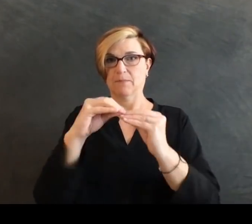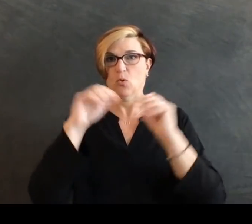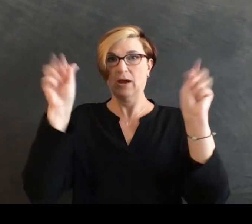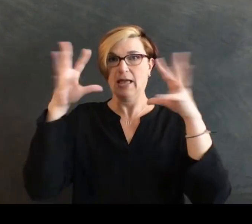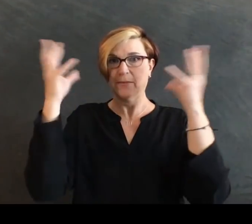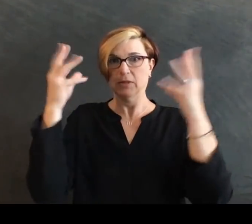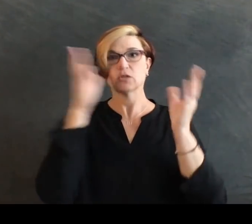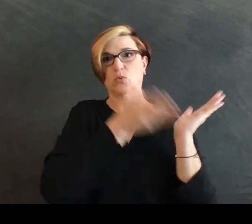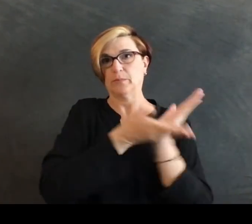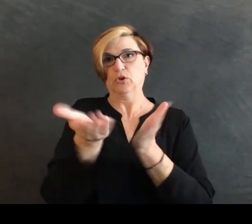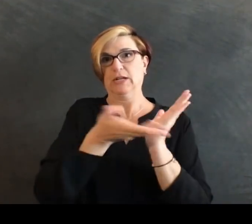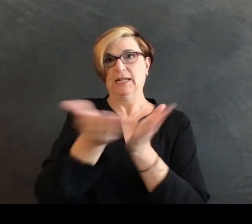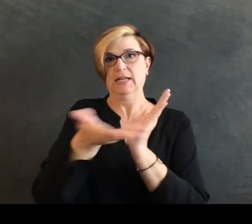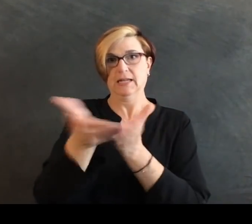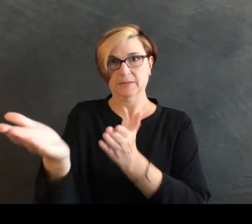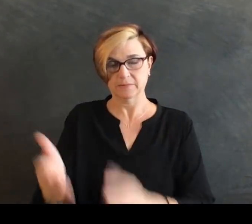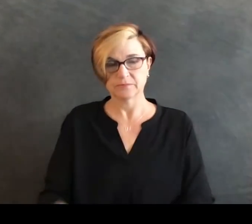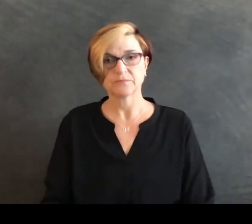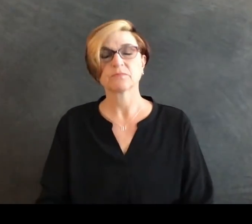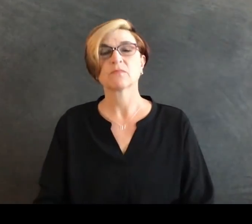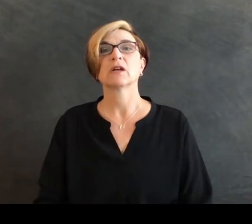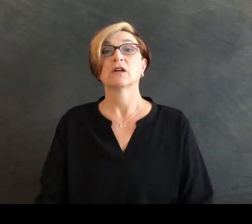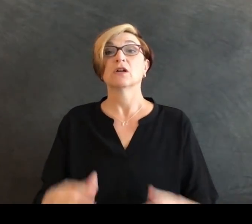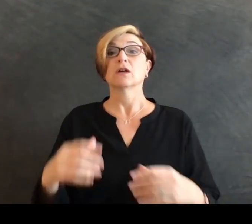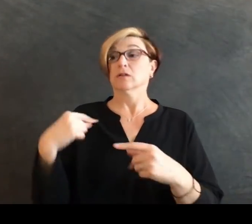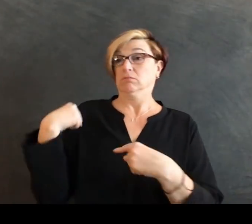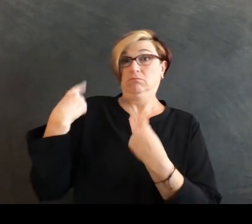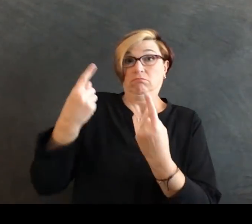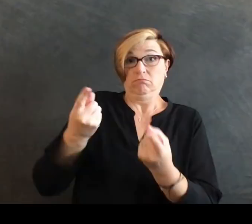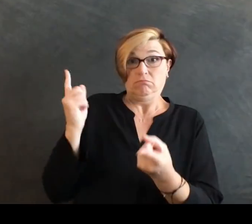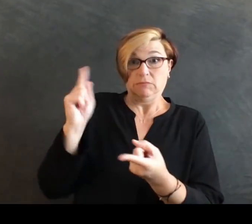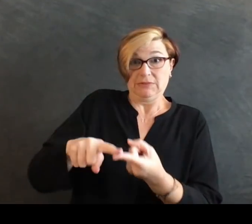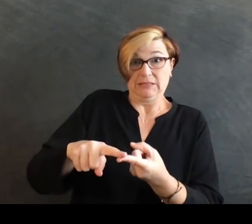date, FEMA has obligated more than